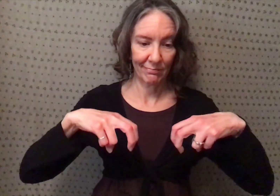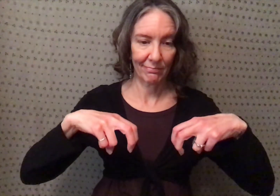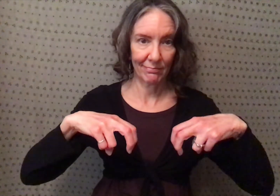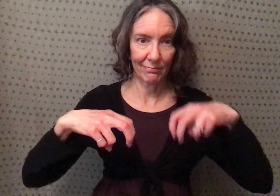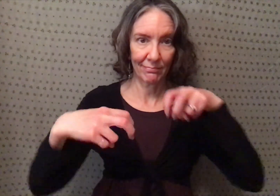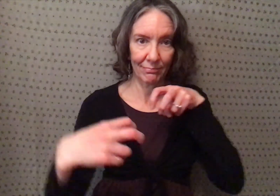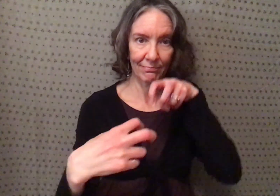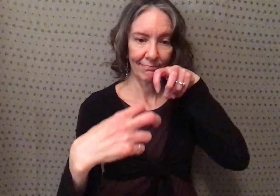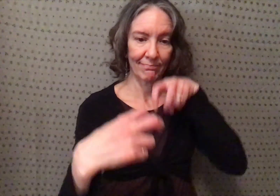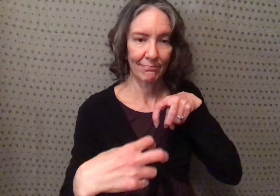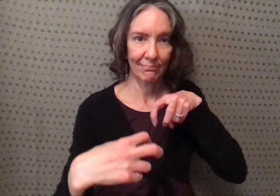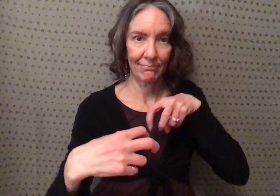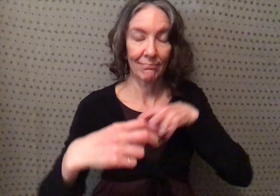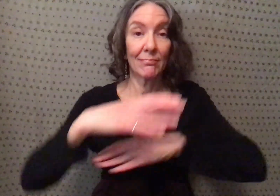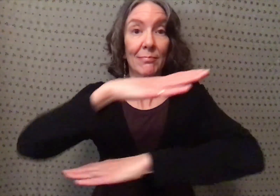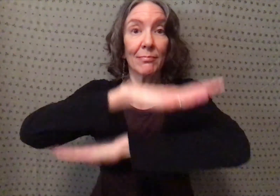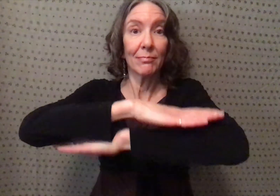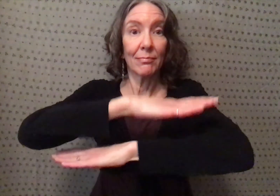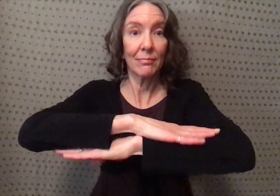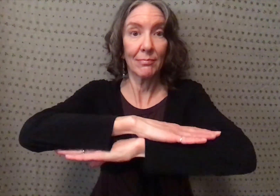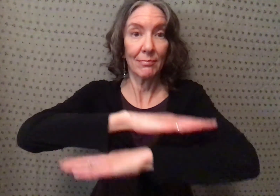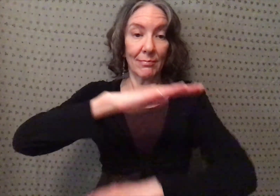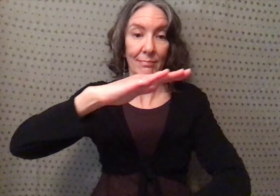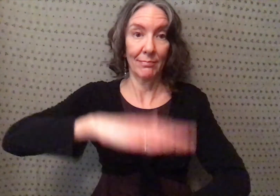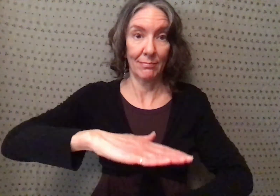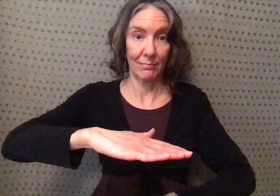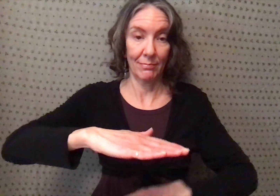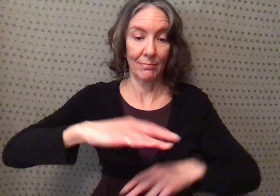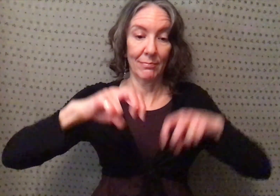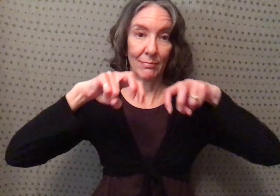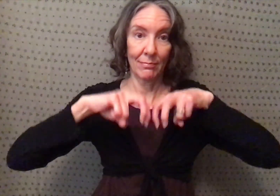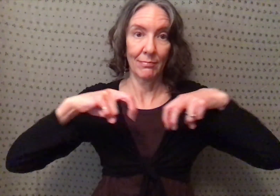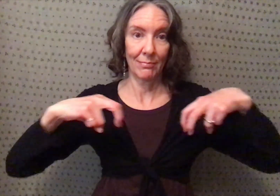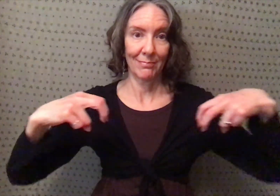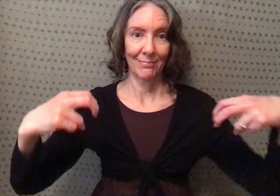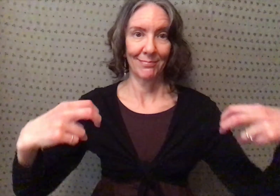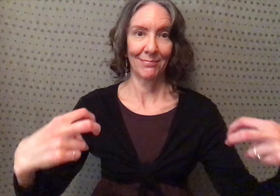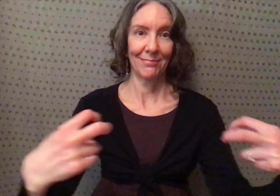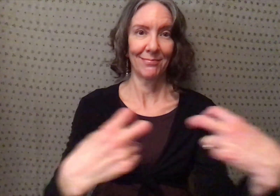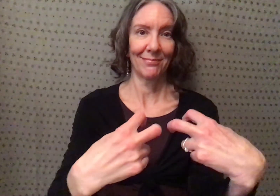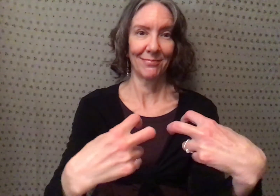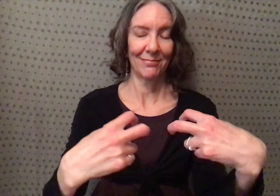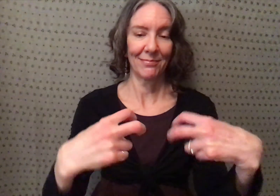shape. Chairs can face each other. They can be positioned around a table.